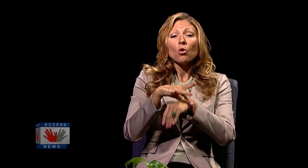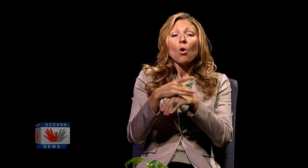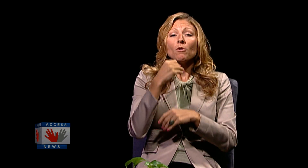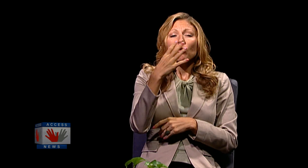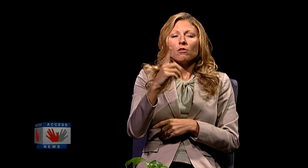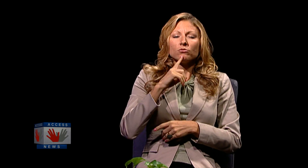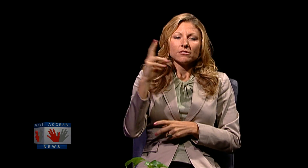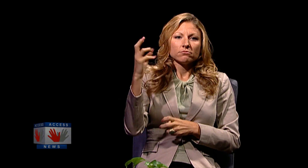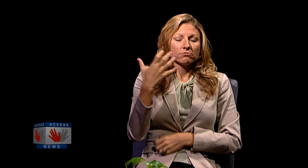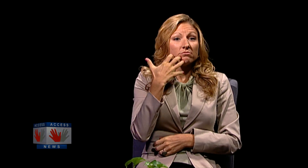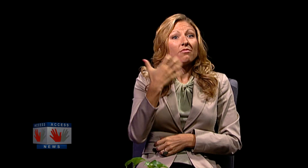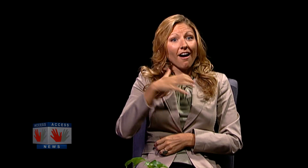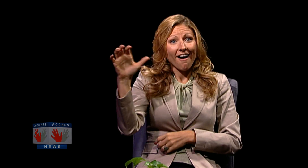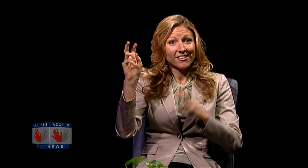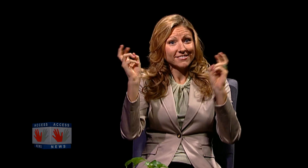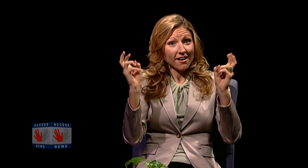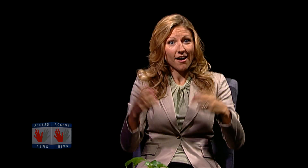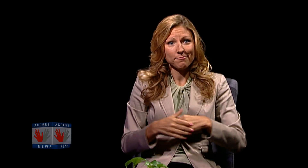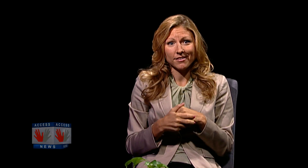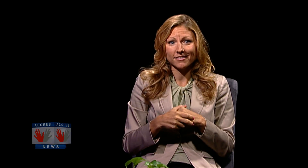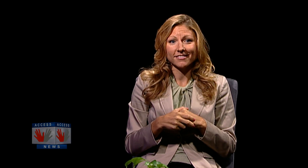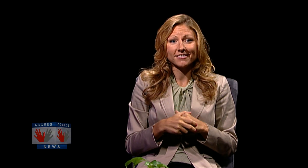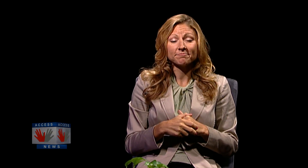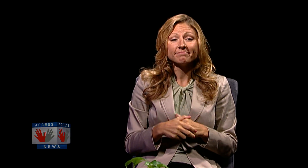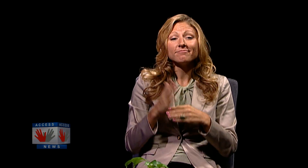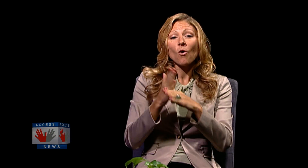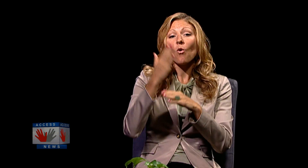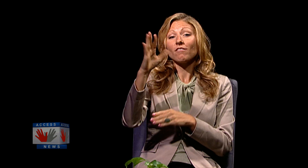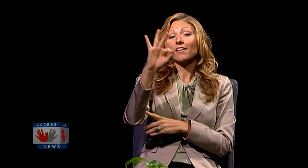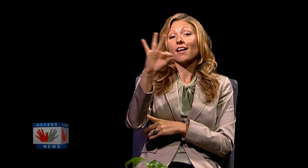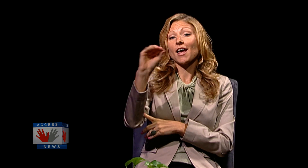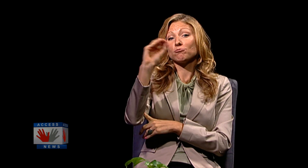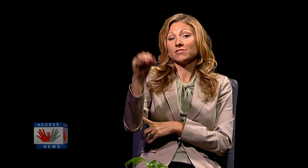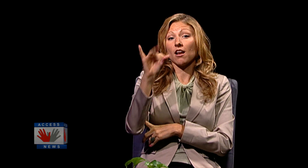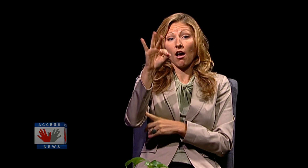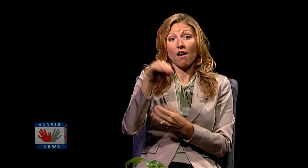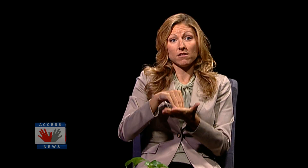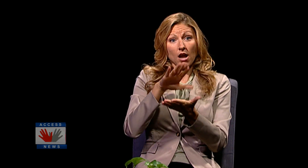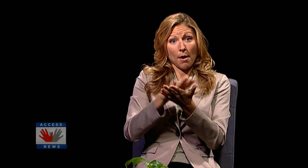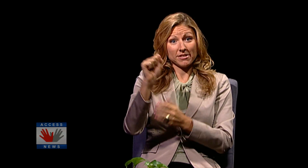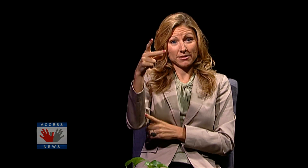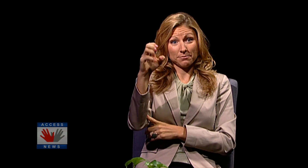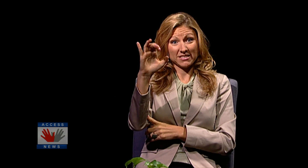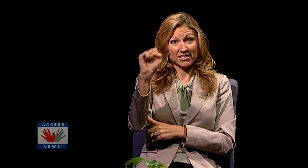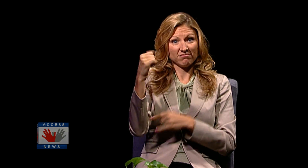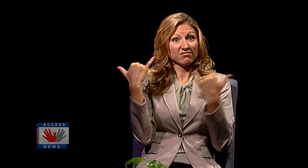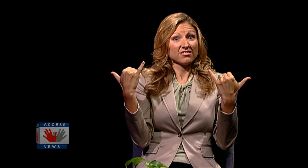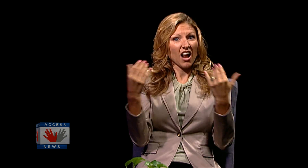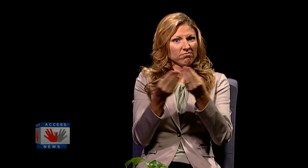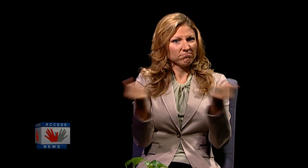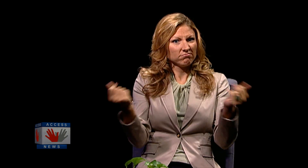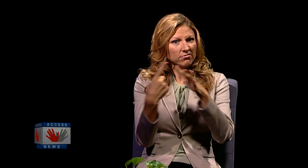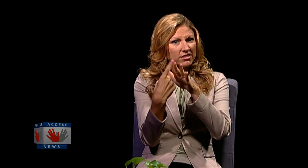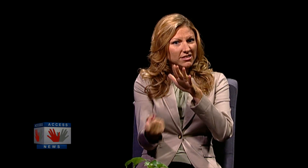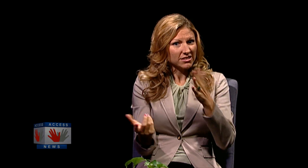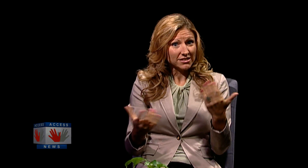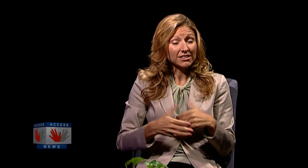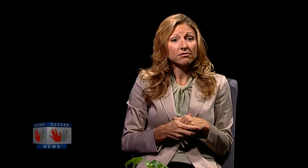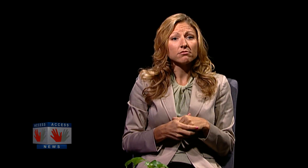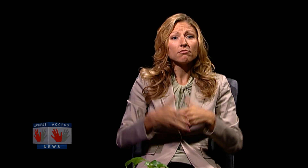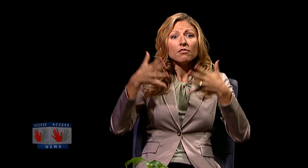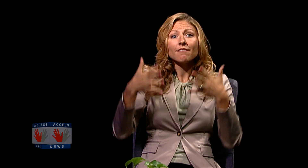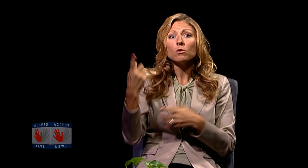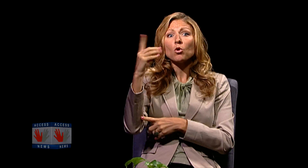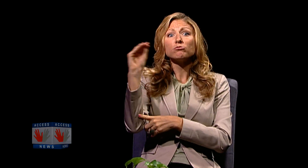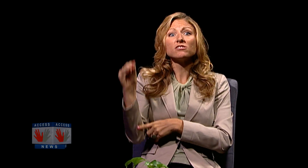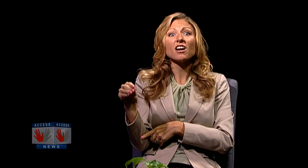caps? Global warming is a hot topic. Over 99% of documented species are now